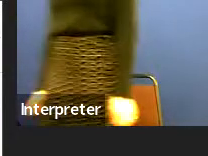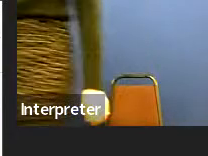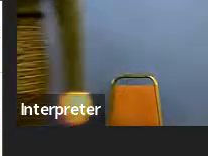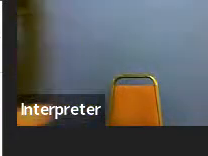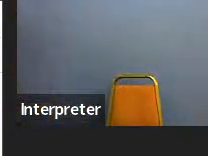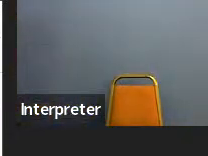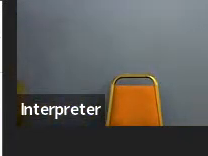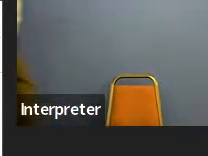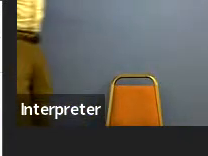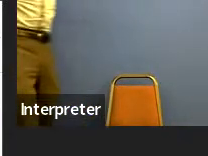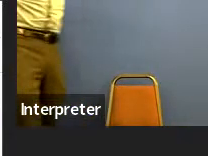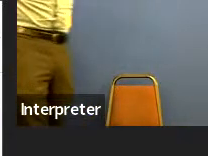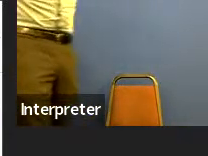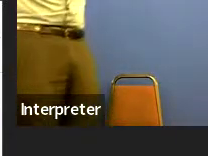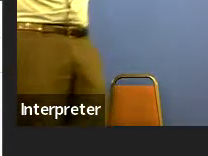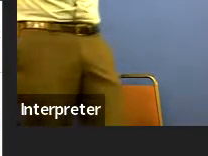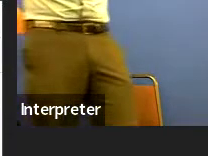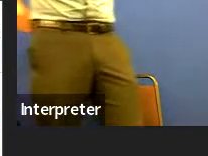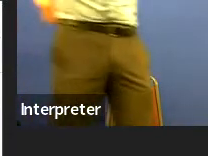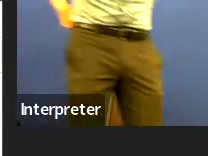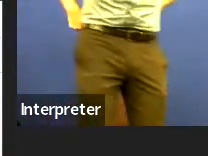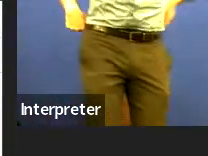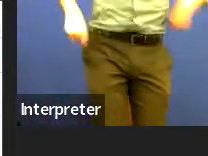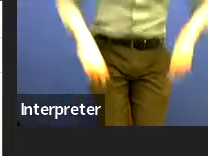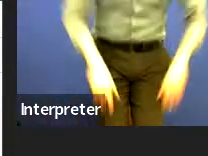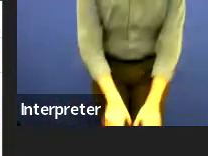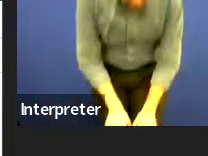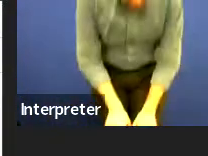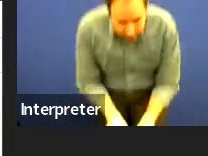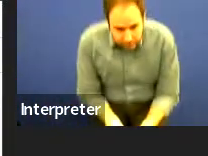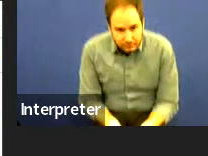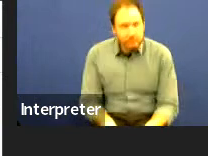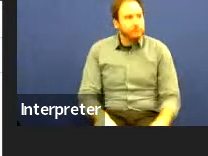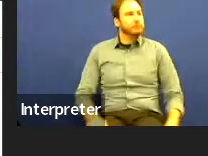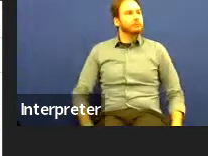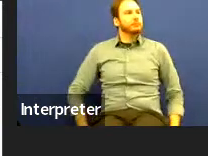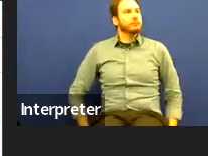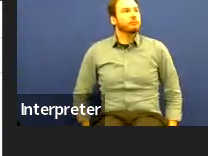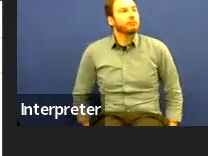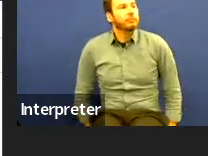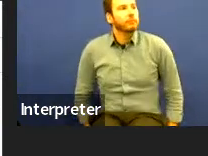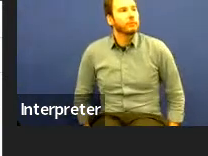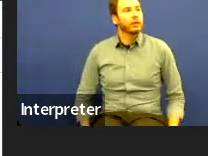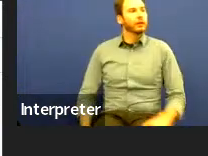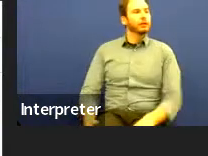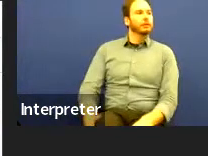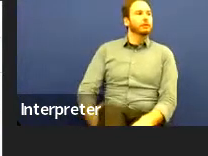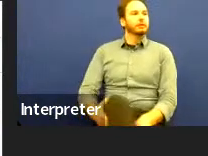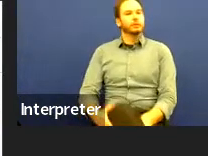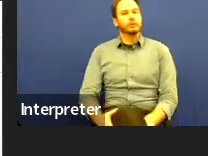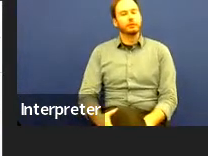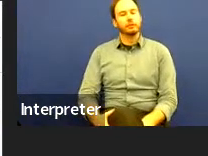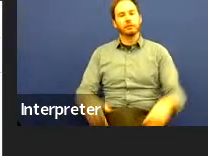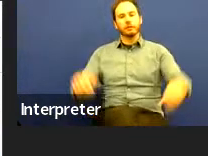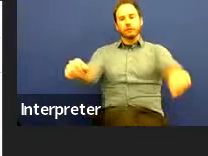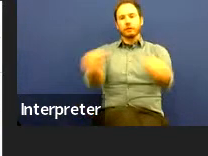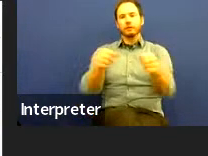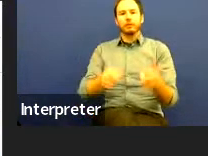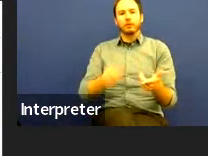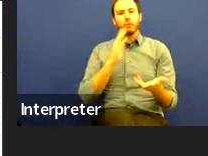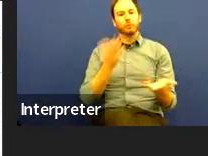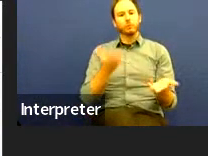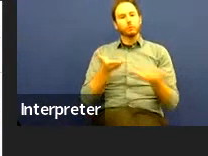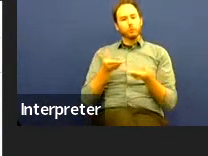Yeah, Joelle is doing a great rebirth of the town center, and this will bring a lot of attention to town center and Henrietta.